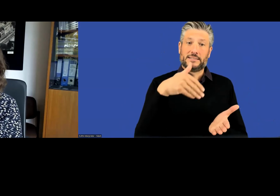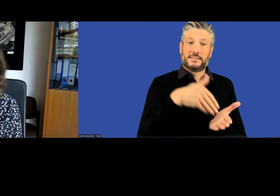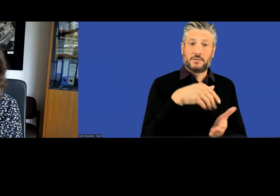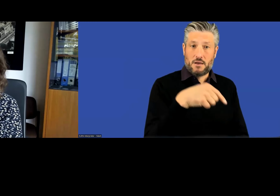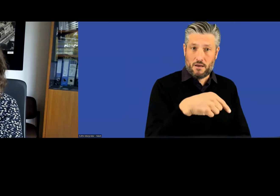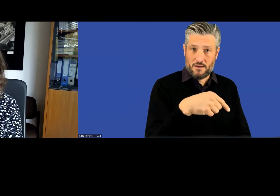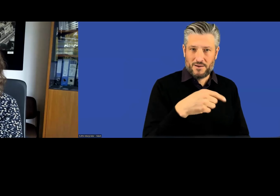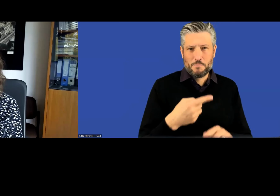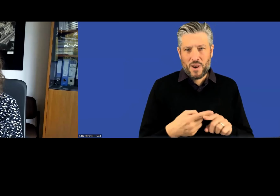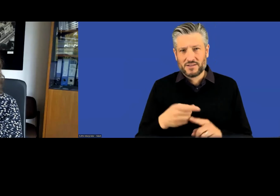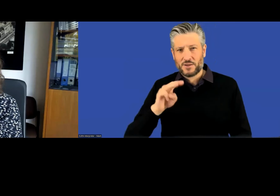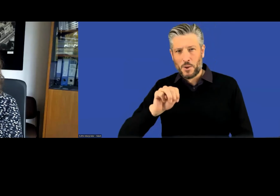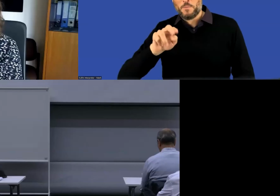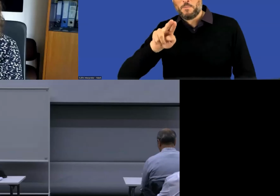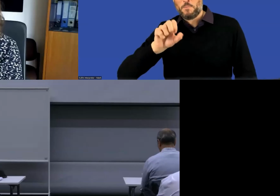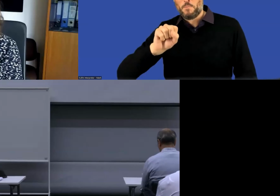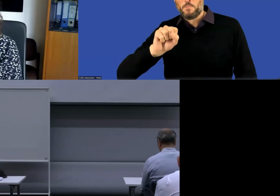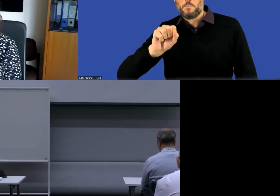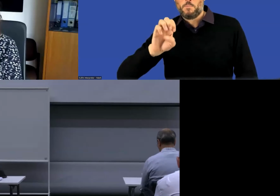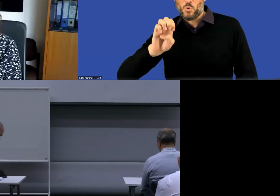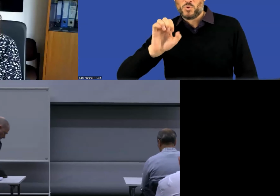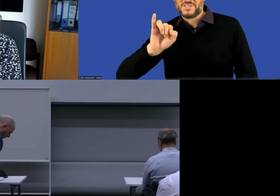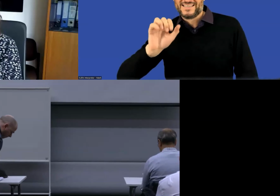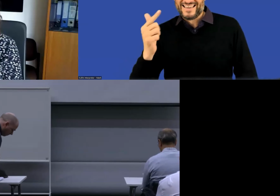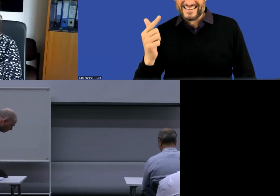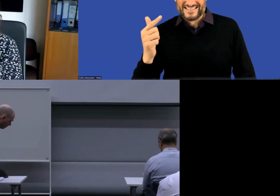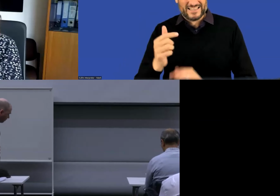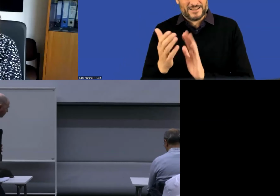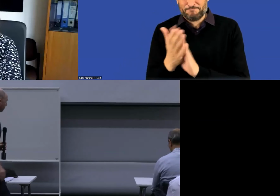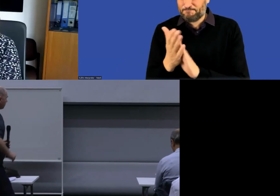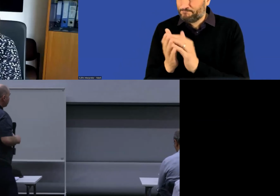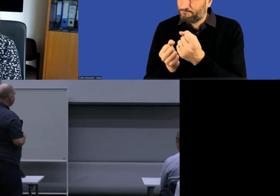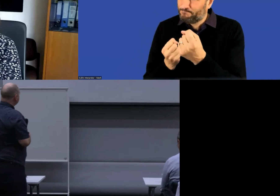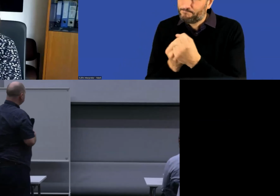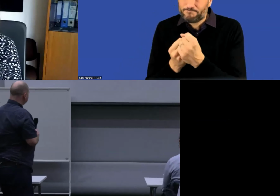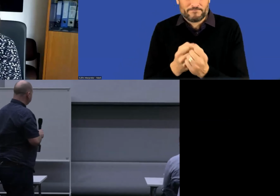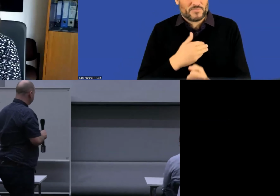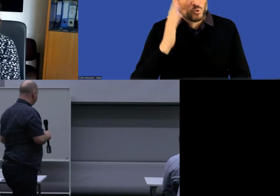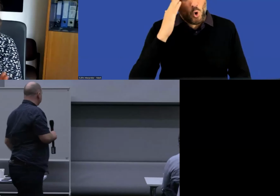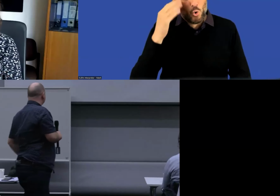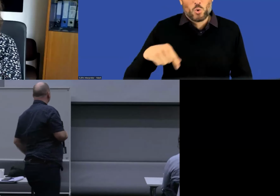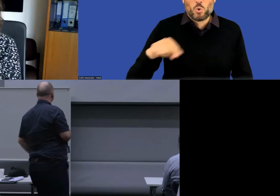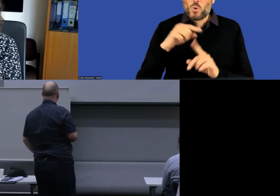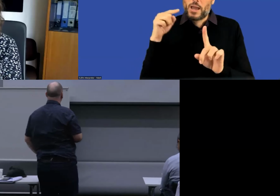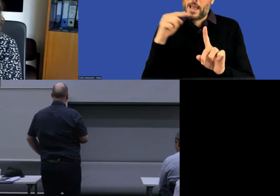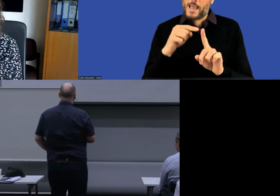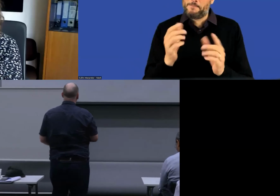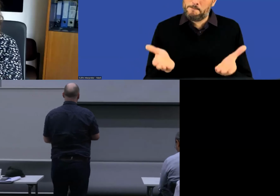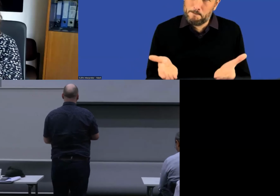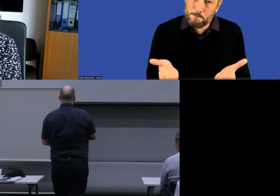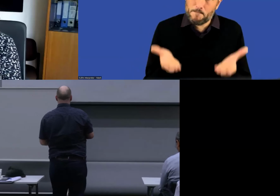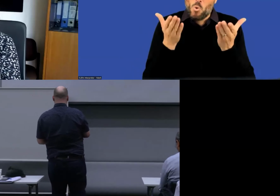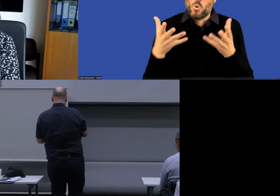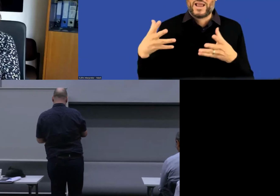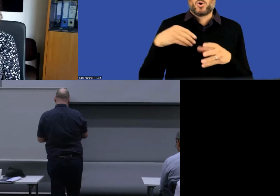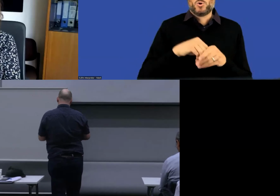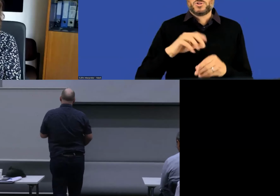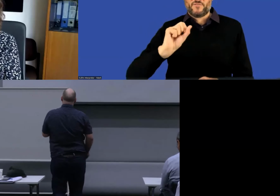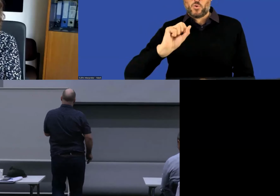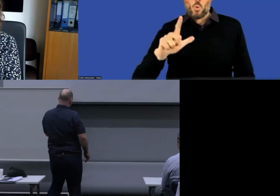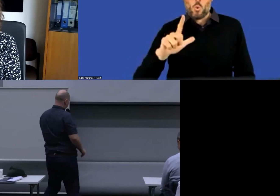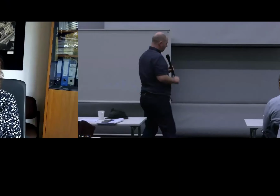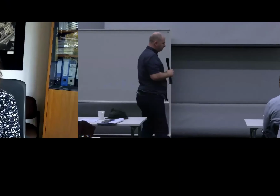great success in your ambition to bring more inclusivity for all. Thank you so much for your attention and for having me here today. Thanks.